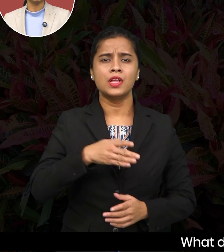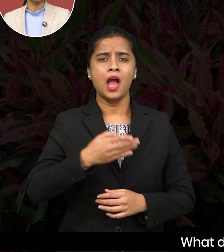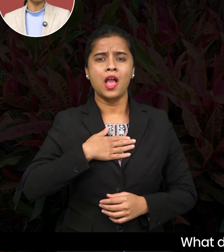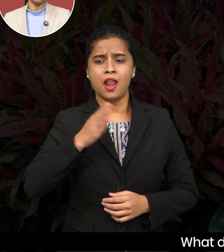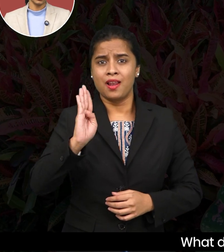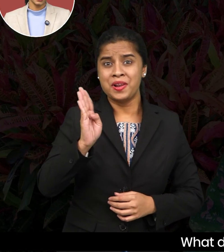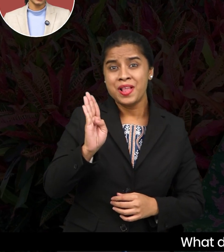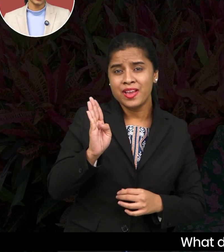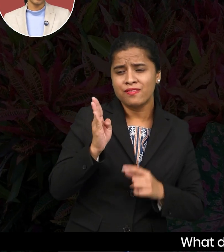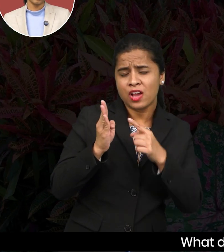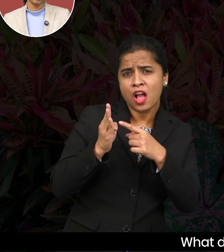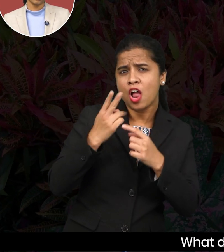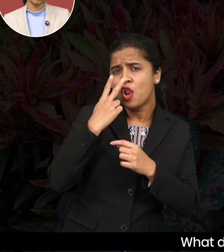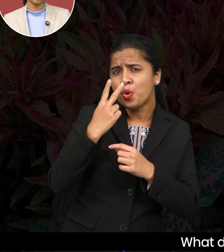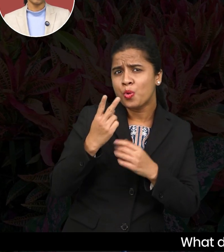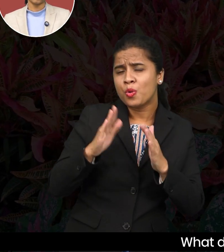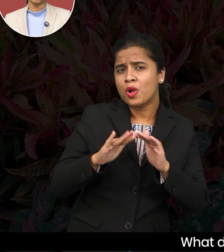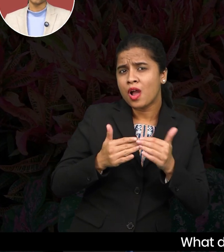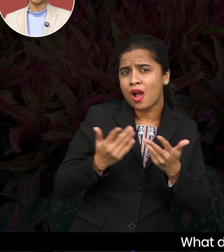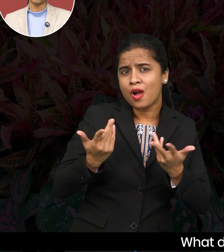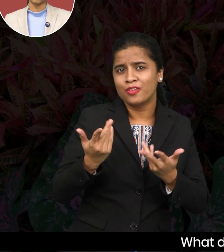What does a leaf look like?